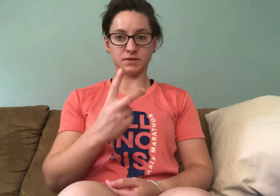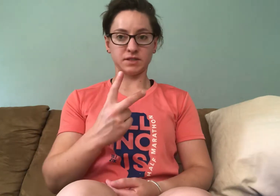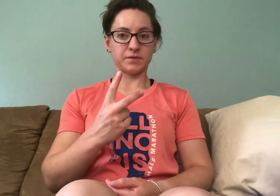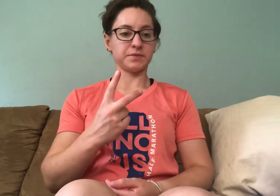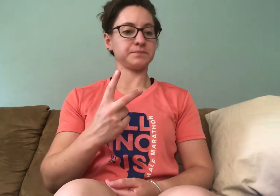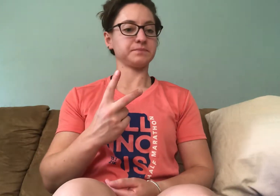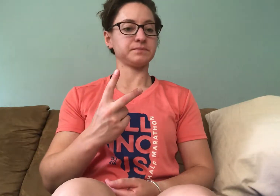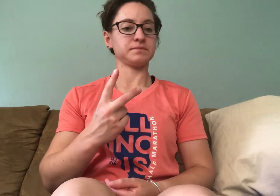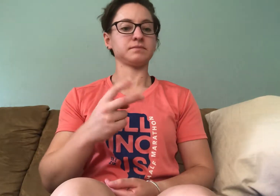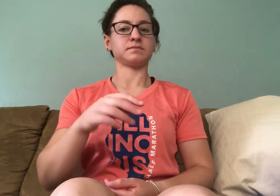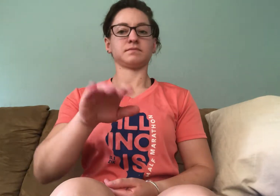Second one.